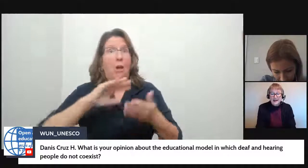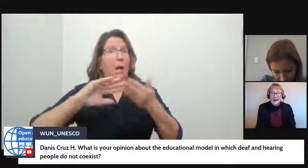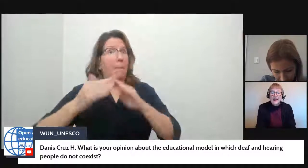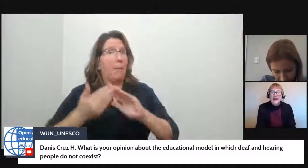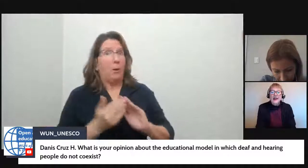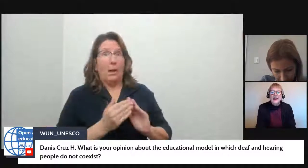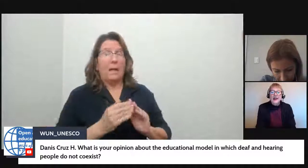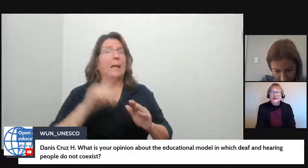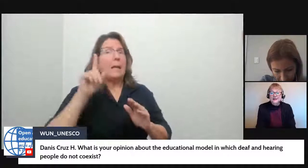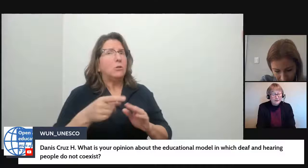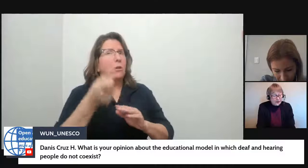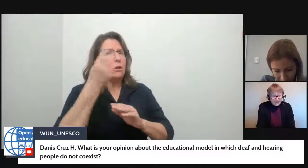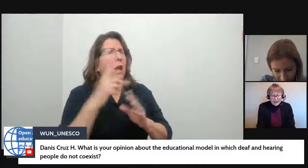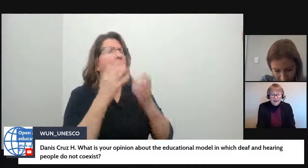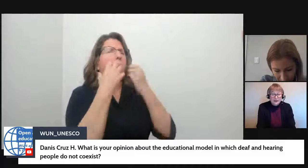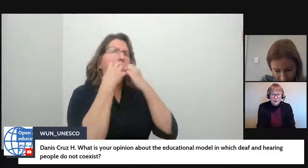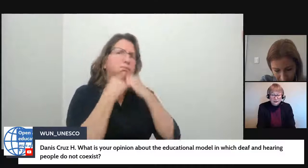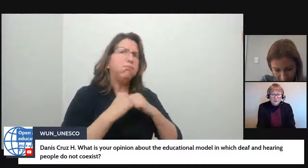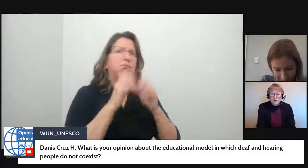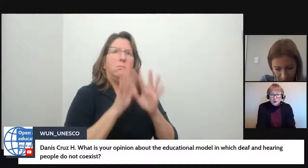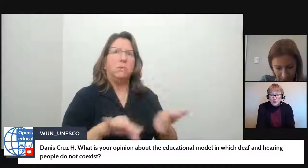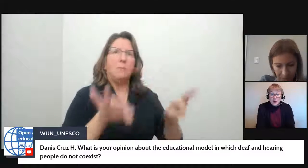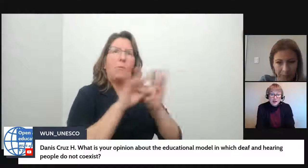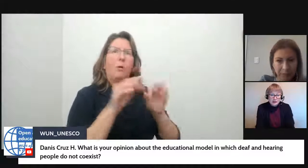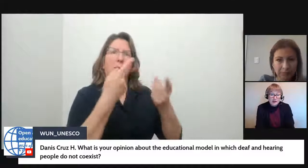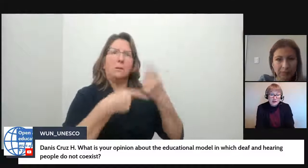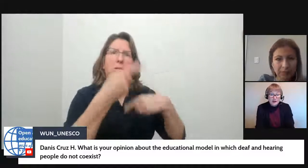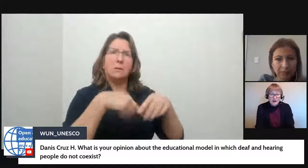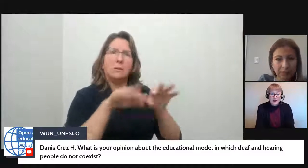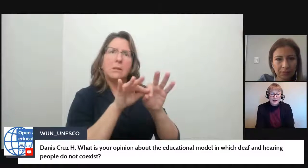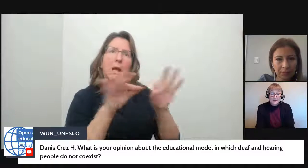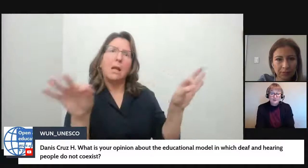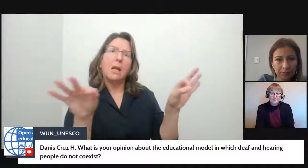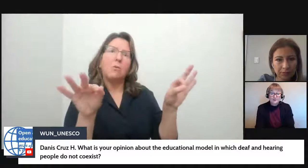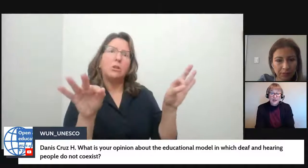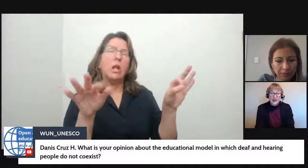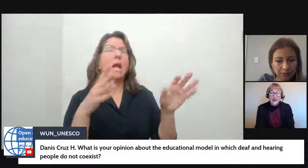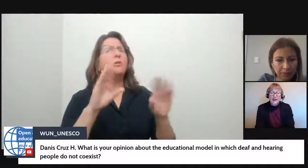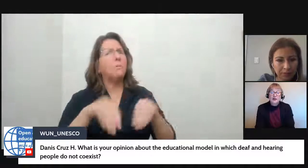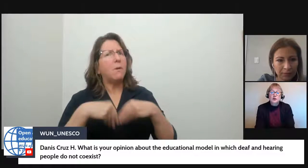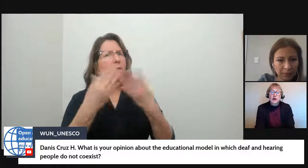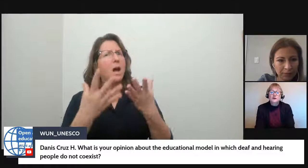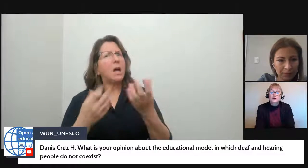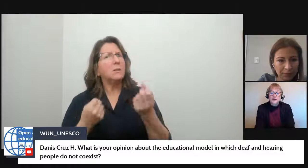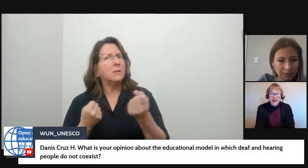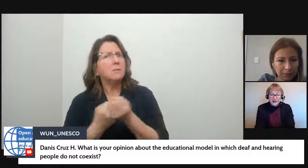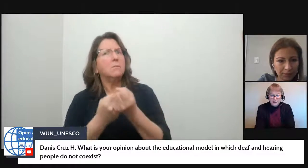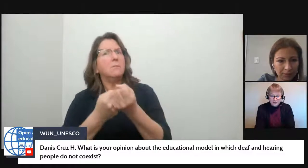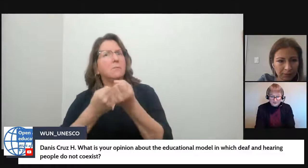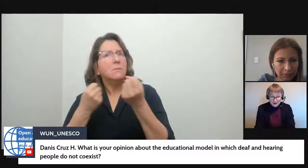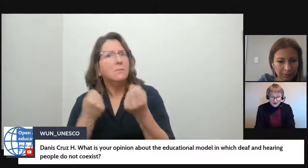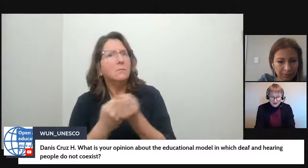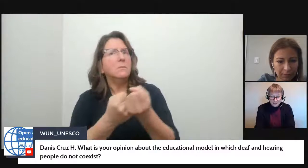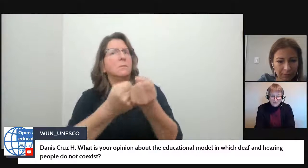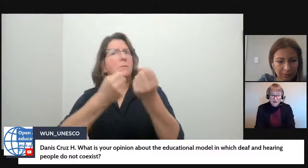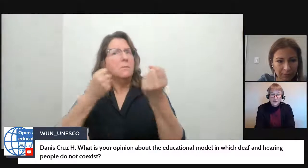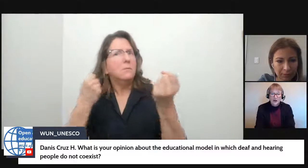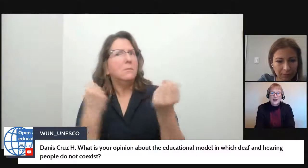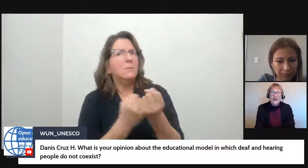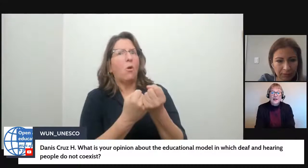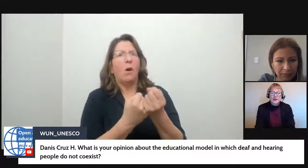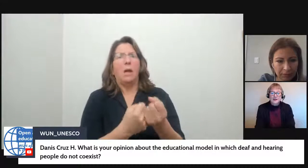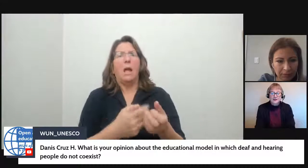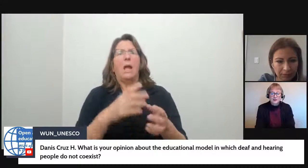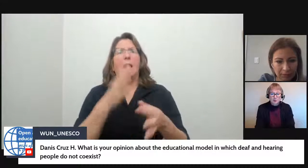community and assuming you are hearing, and you have to value sign